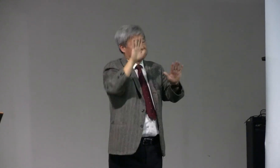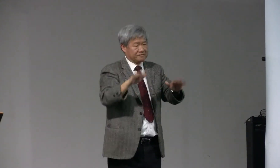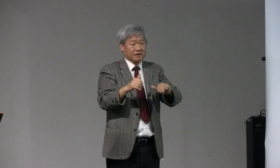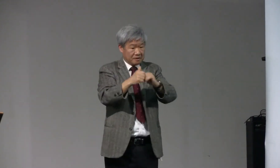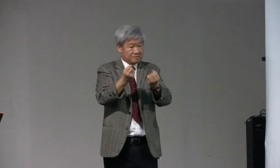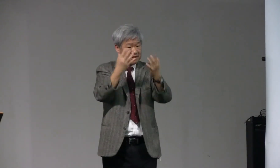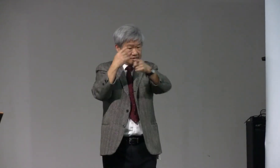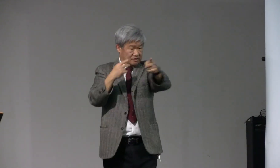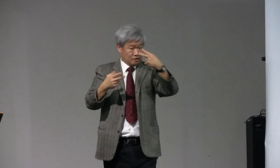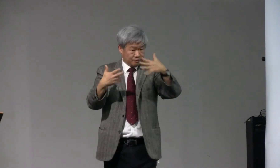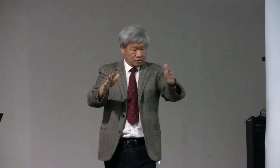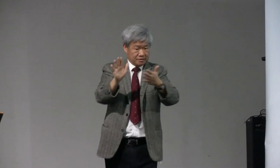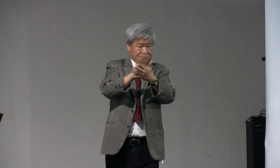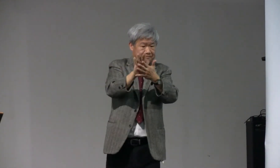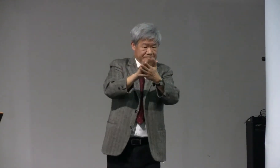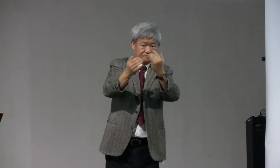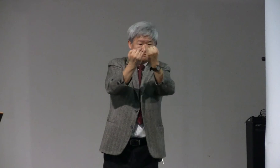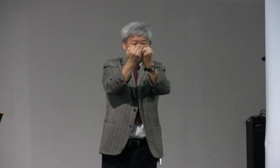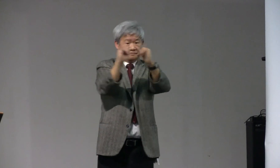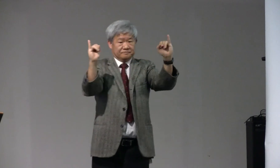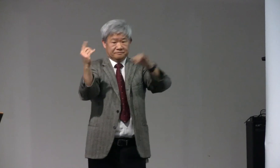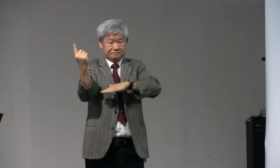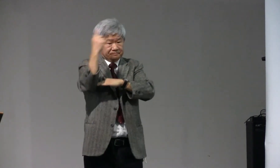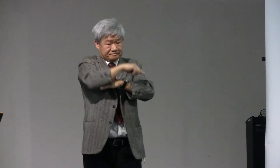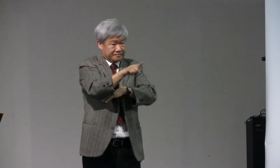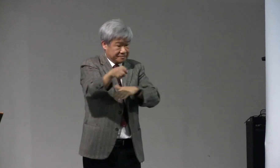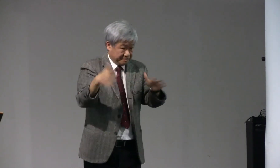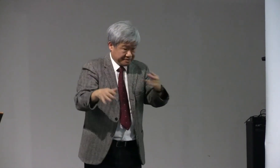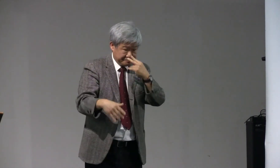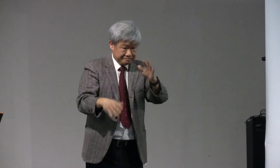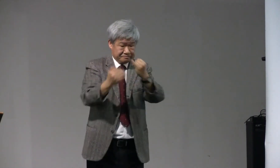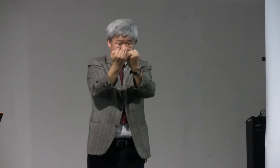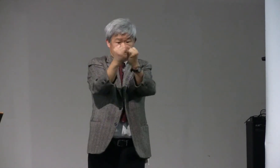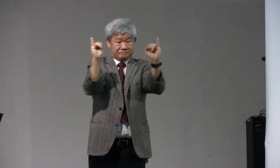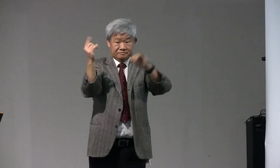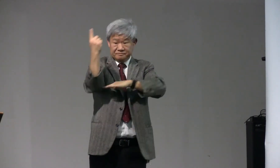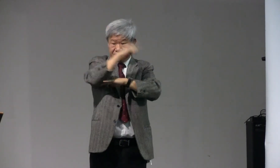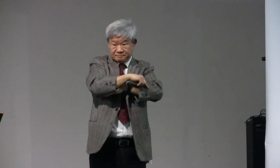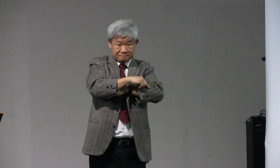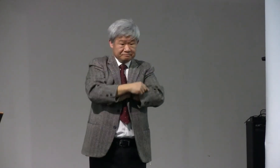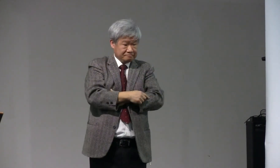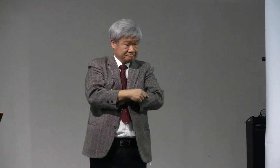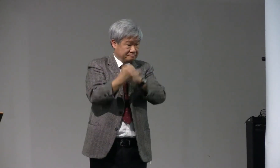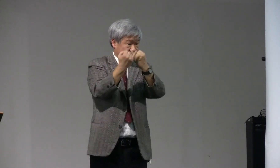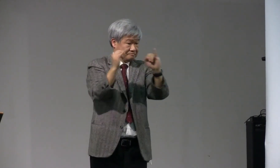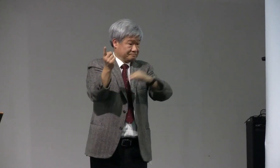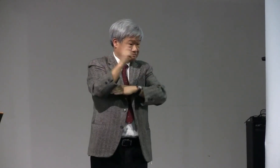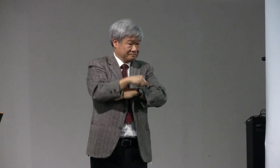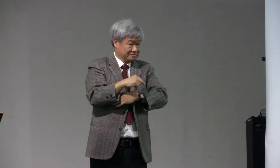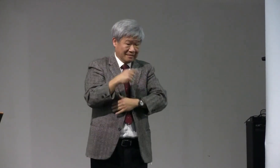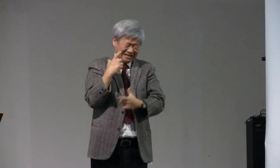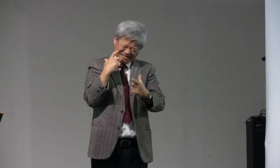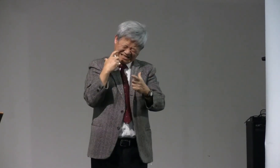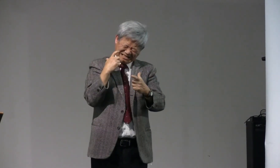temple is there. How many of you have seen the movie Independence Day? Have you seen the movie Independence